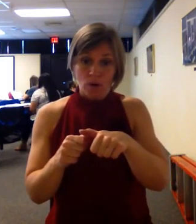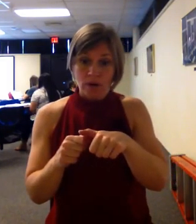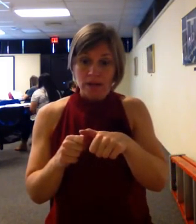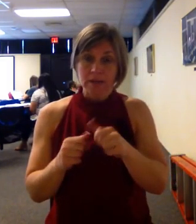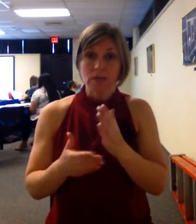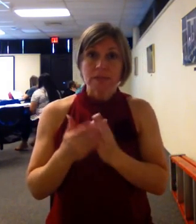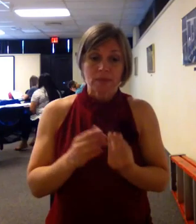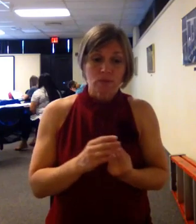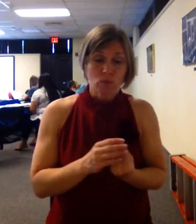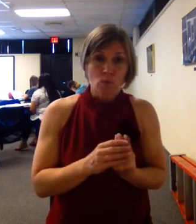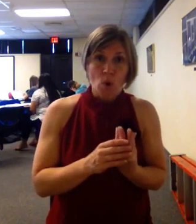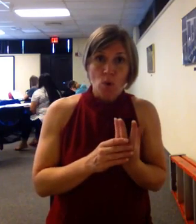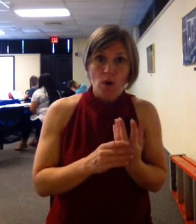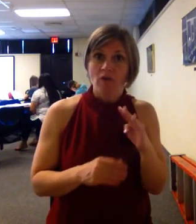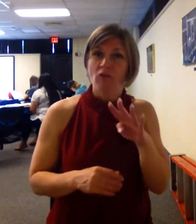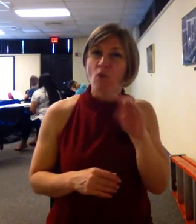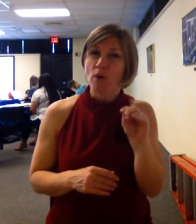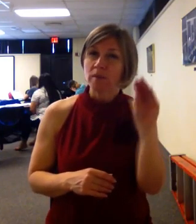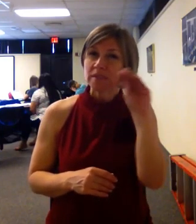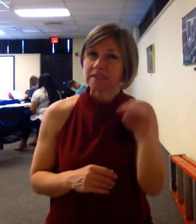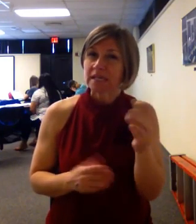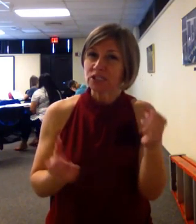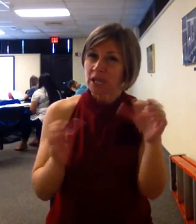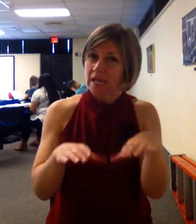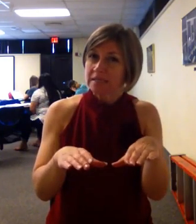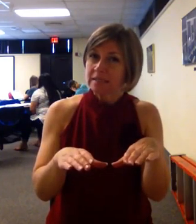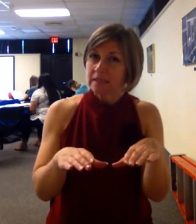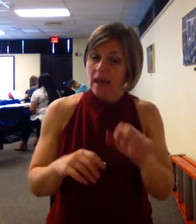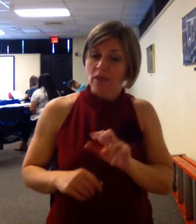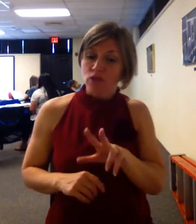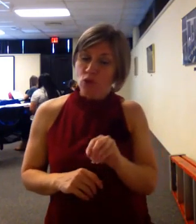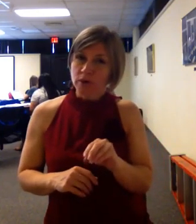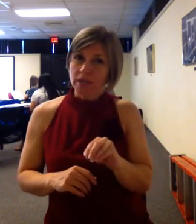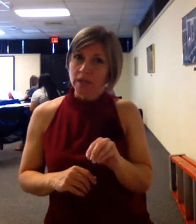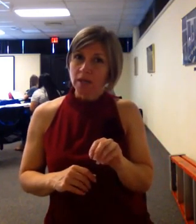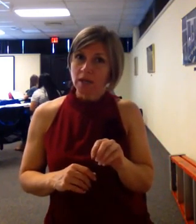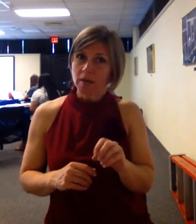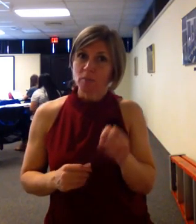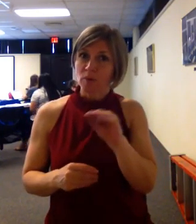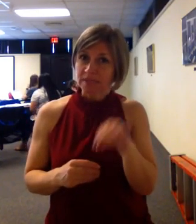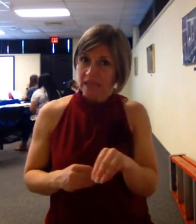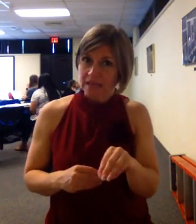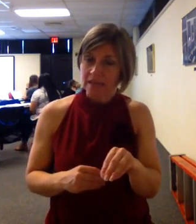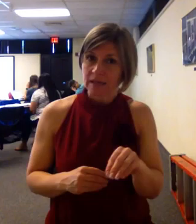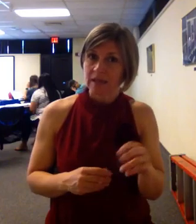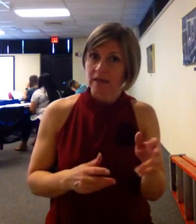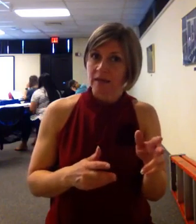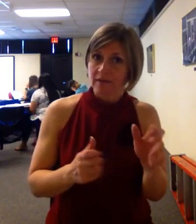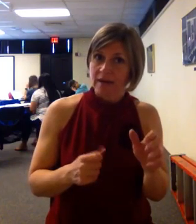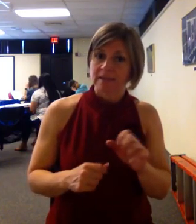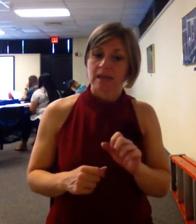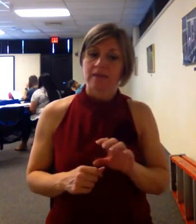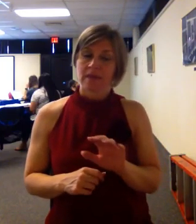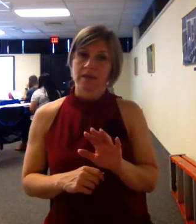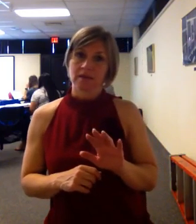weight. There's a 40% chance of that, and only a 30% chance of fast and a 30% chance of the recession. So